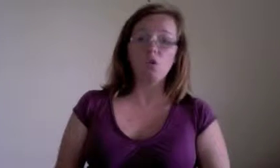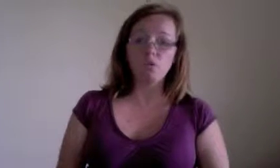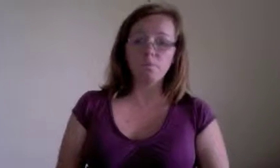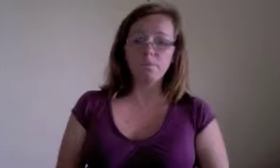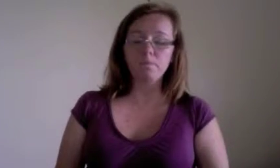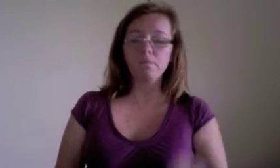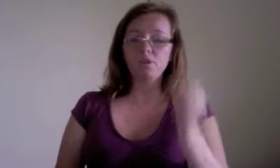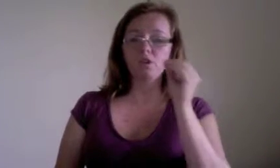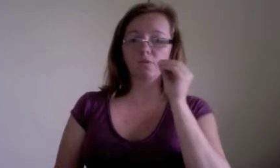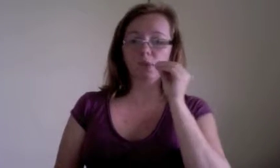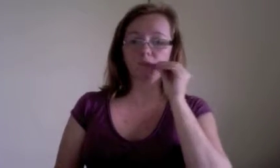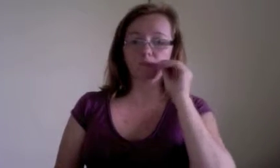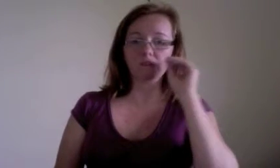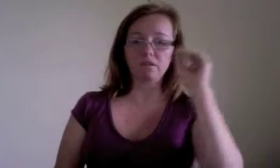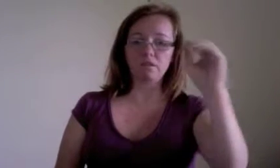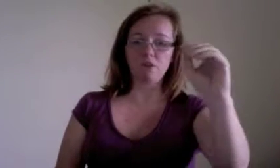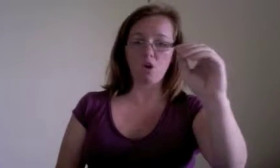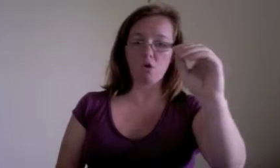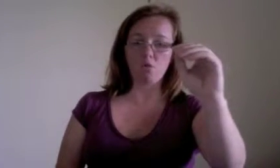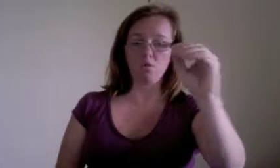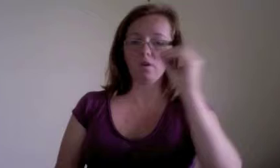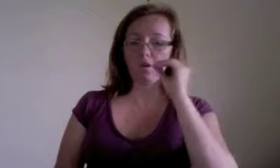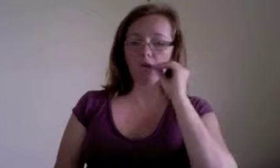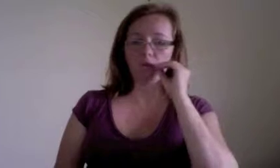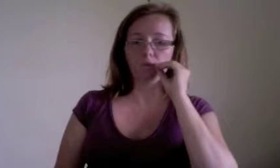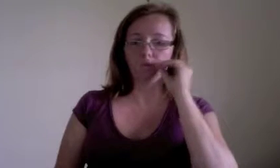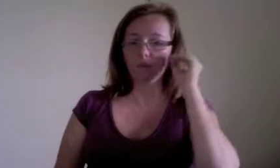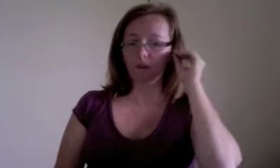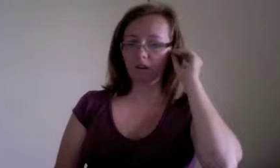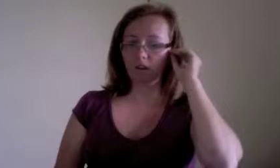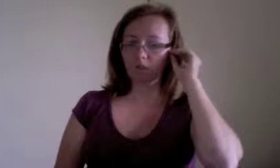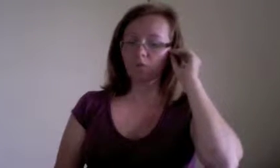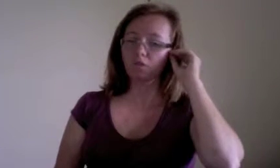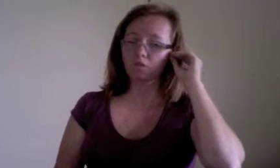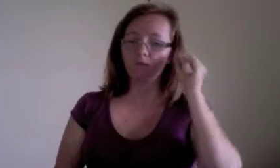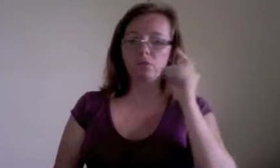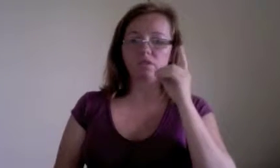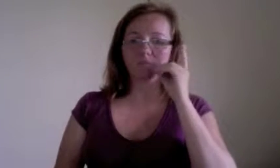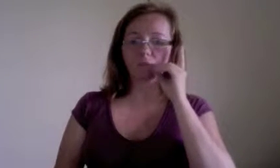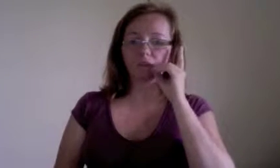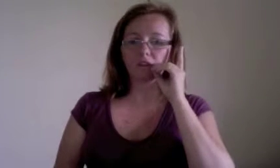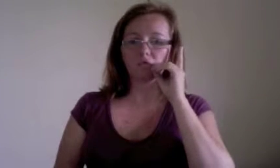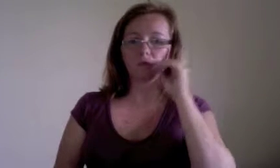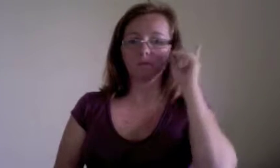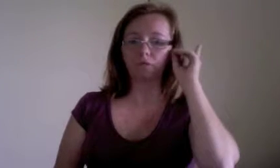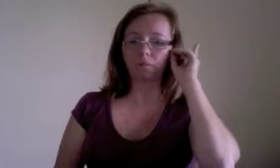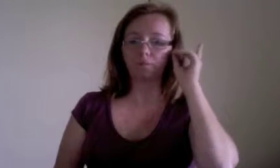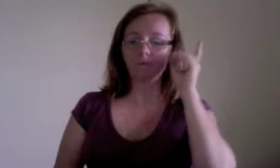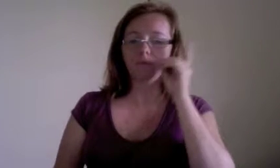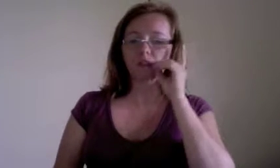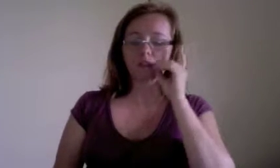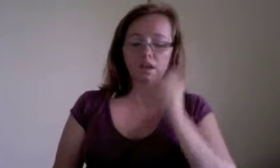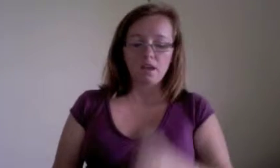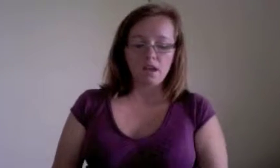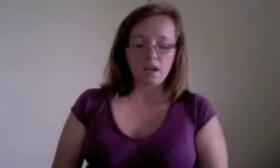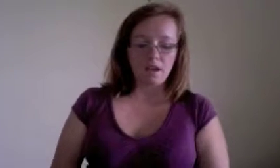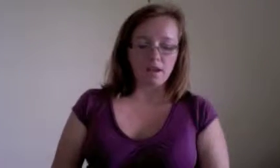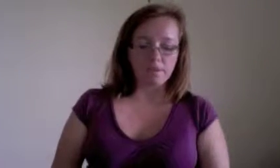Home, she also went over, was the O, was from here to here, which is, of course, where they get dorm from.